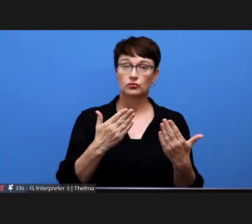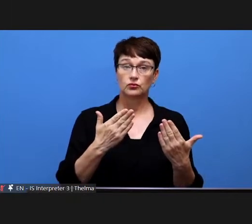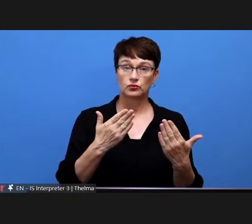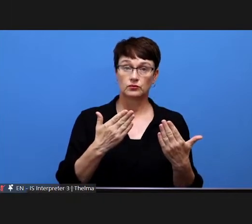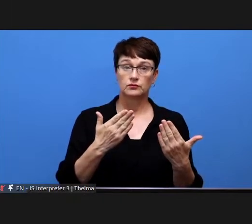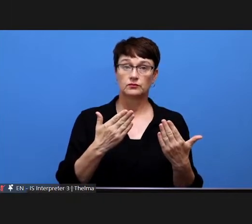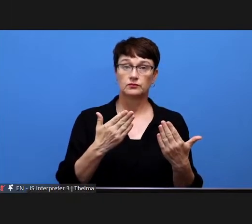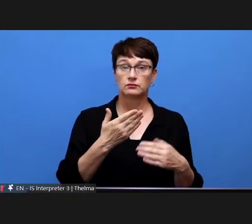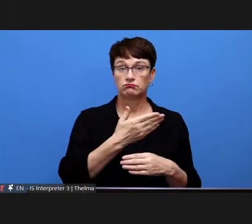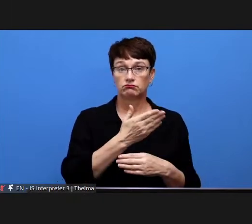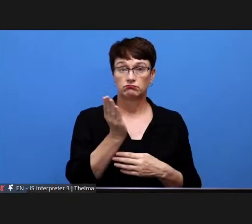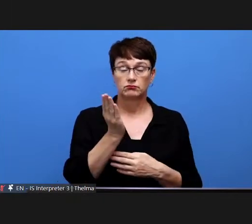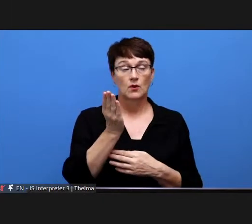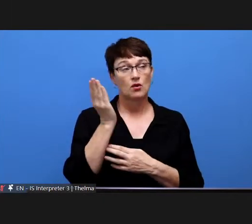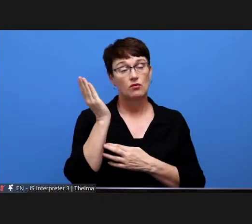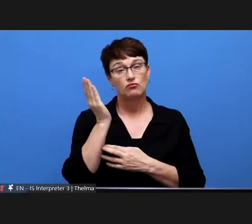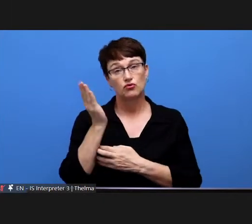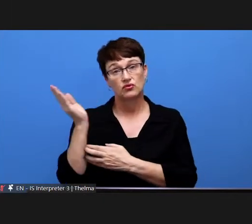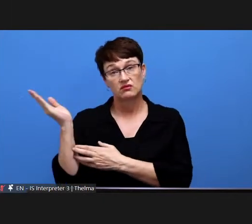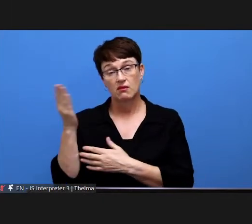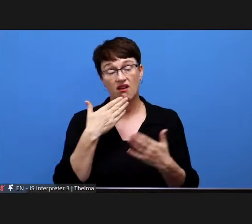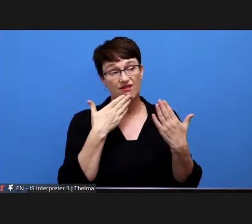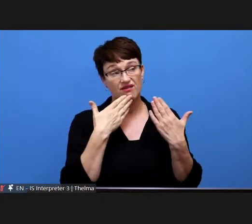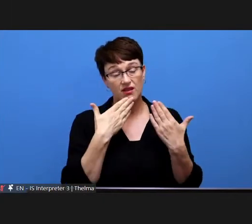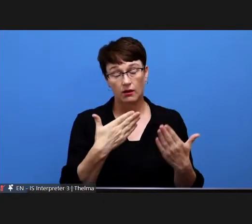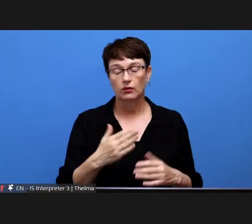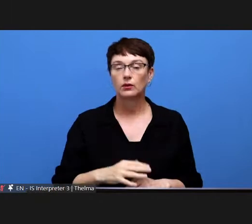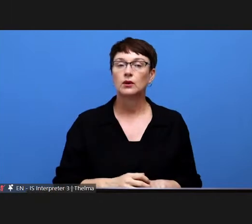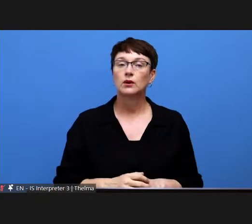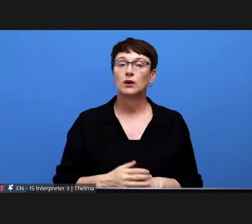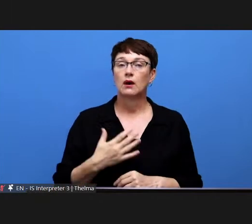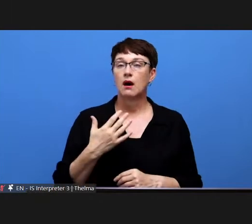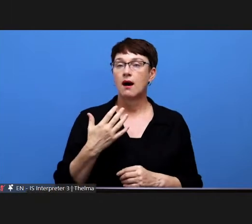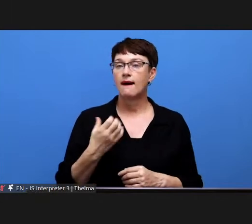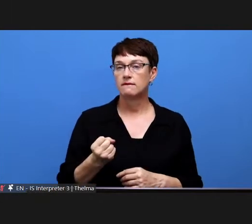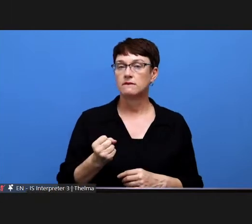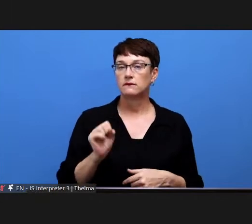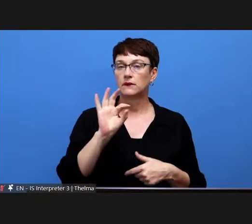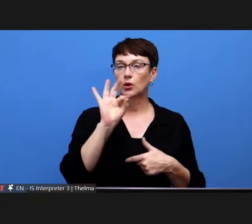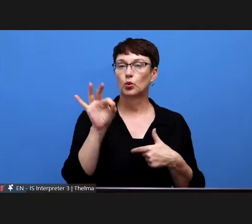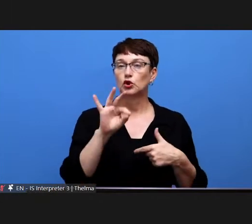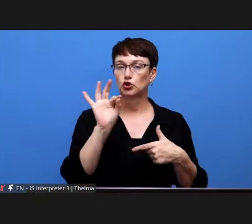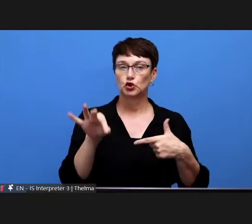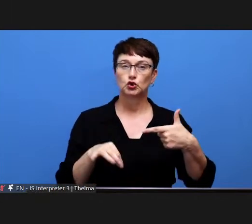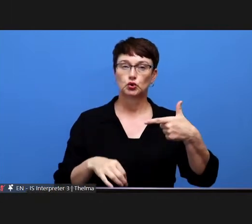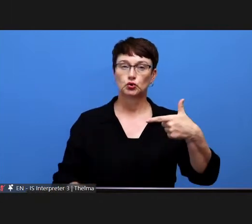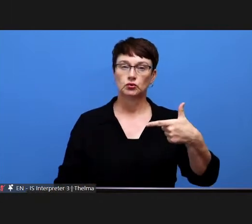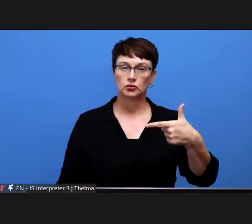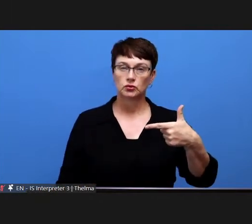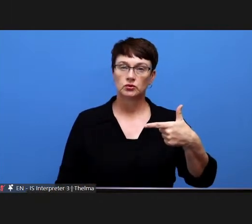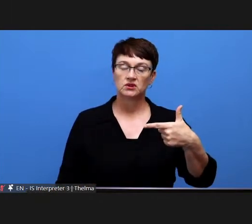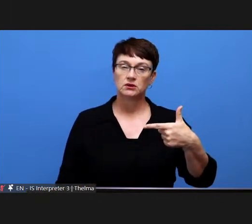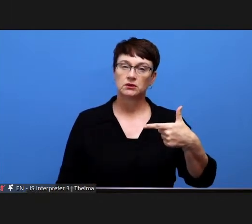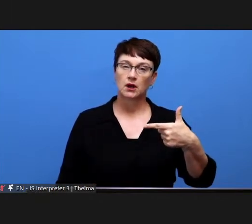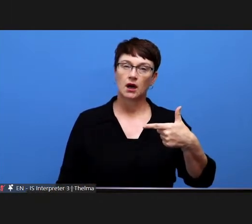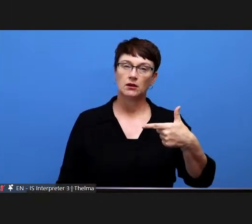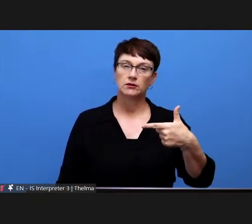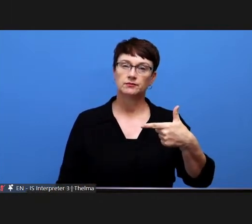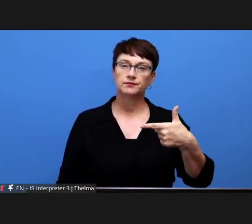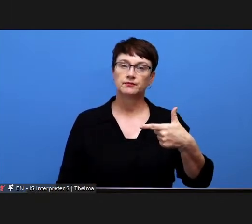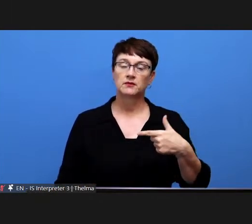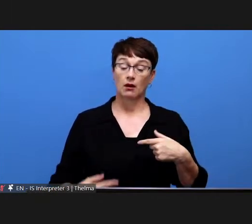I have two questions. We spoke about accelerating the process of what we're